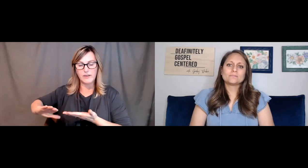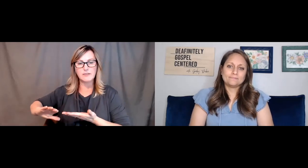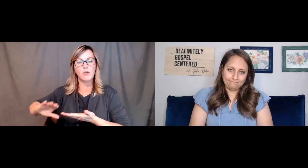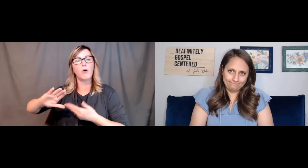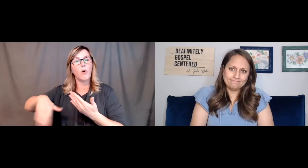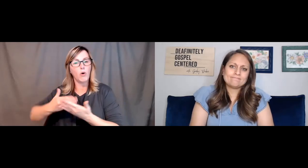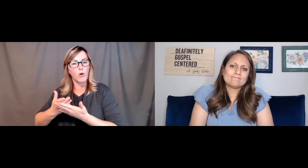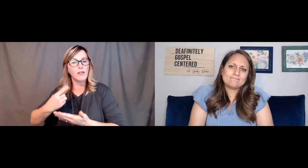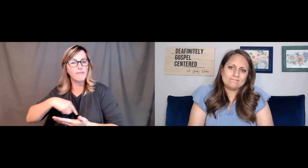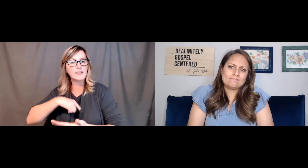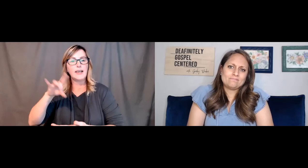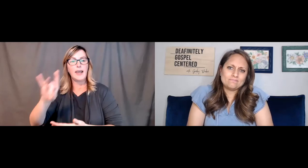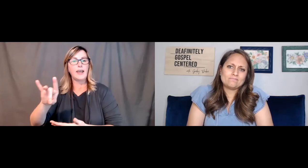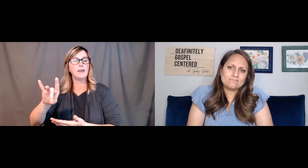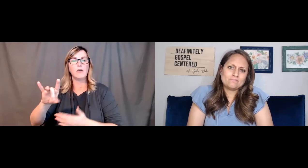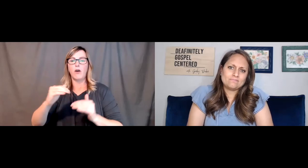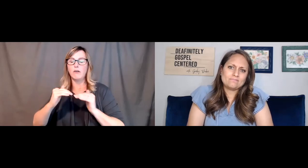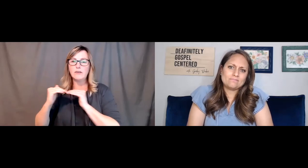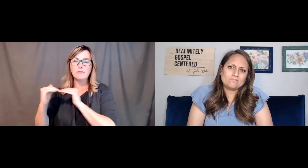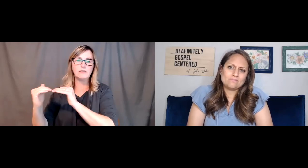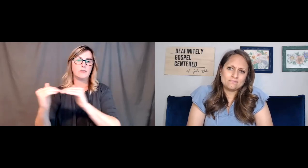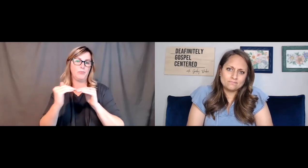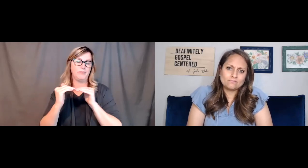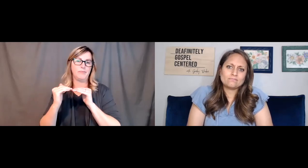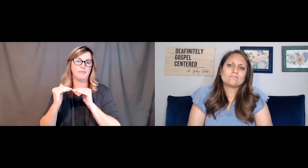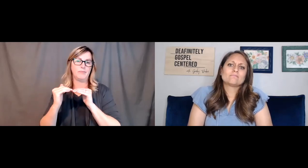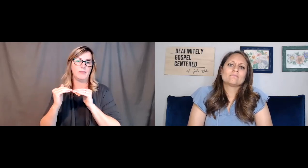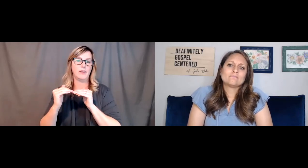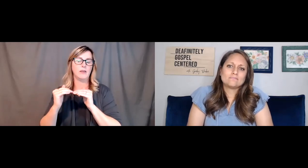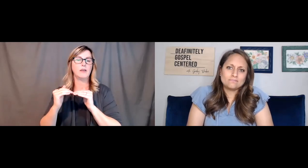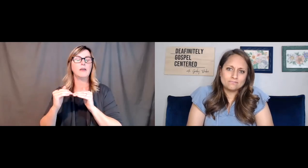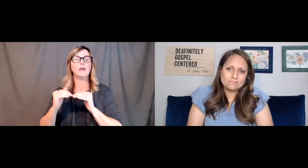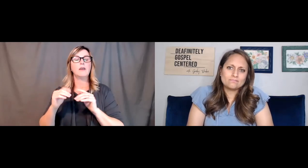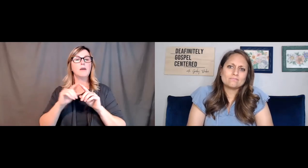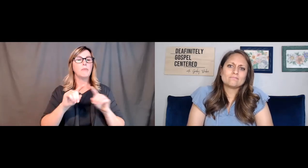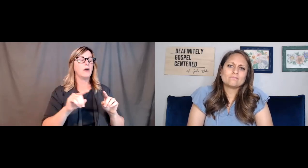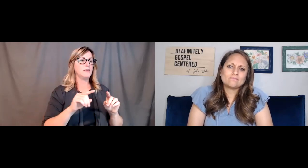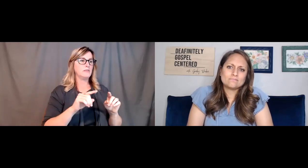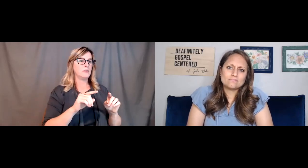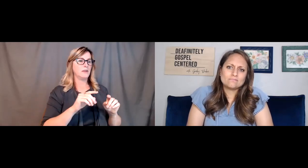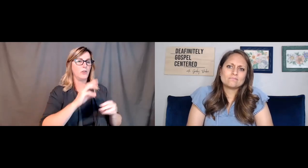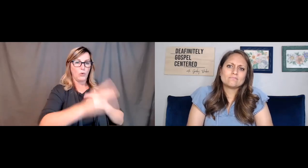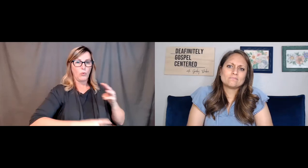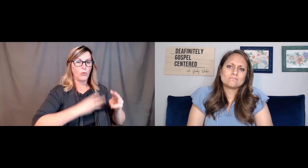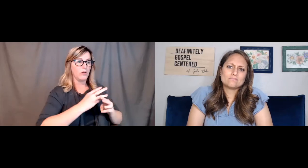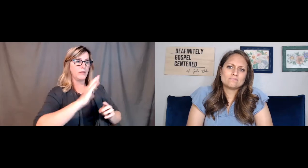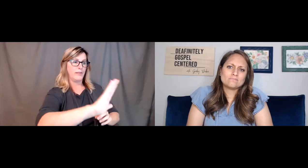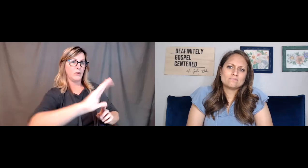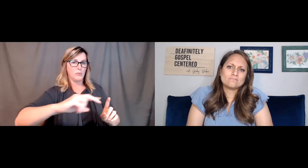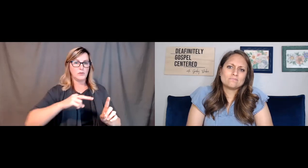His grace, His forgiveness. Because all of us, all of our 8 pieces are not